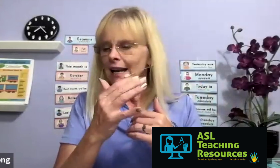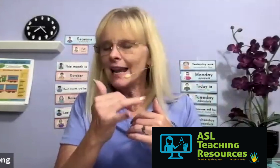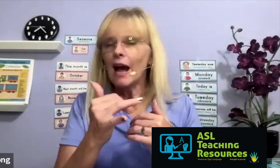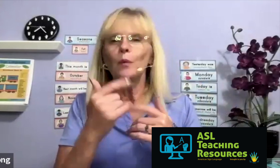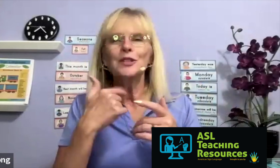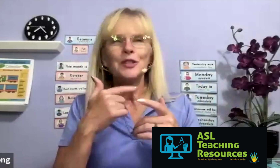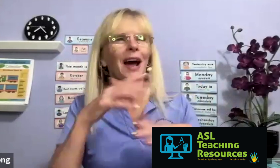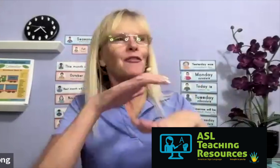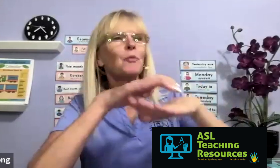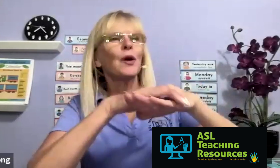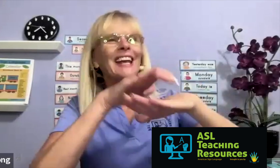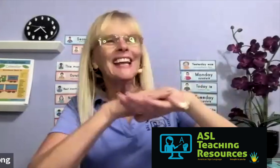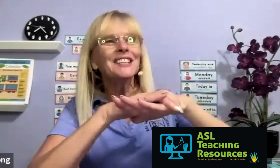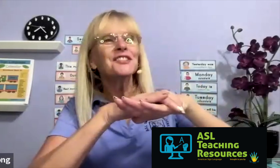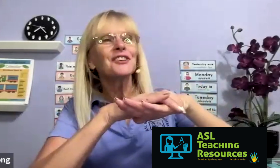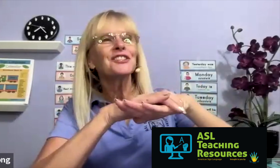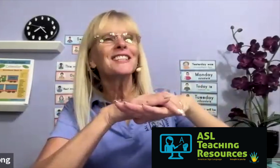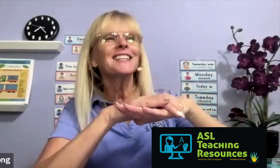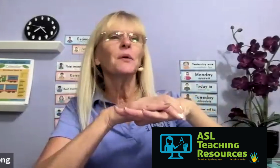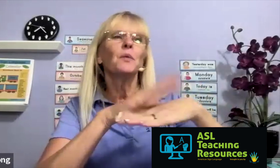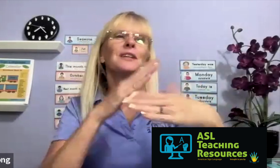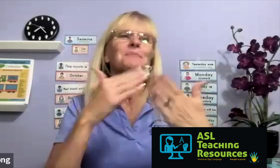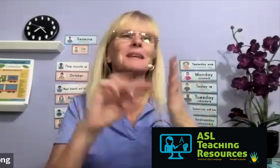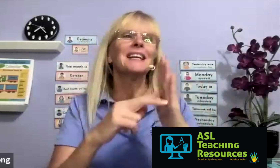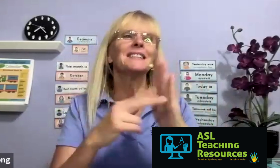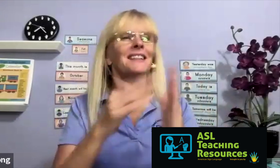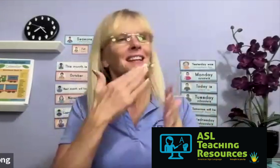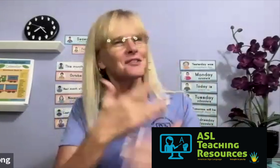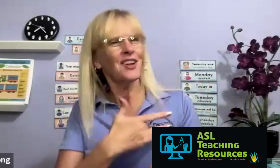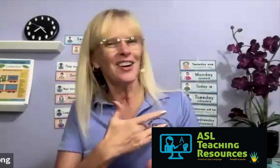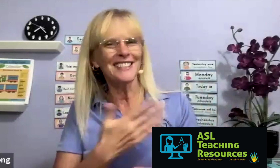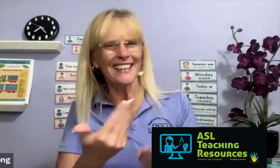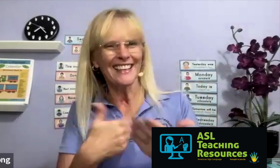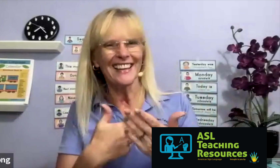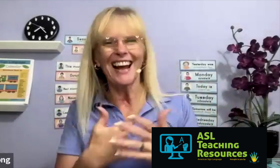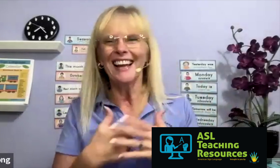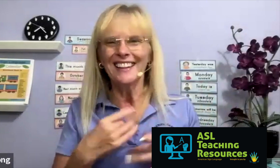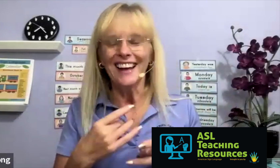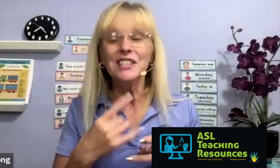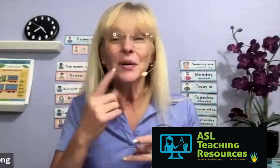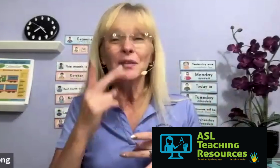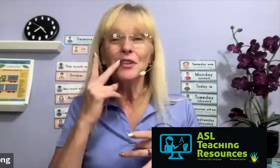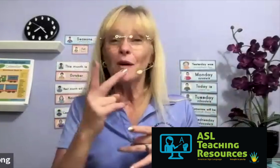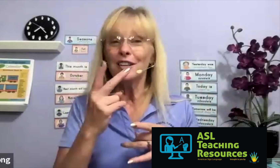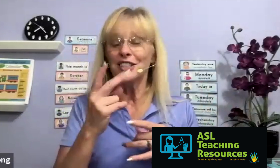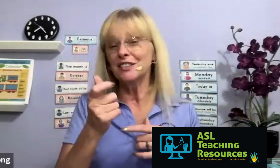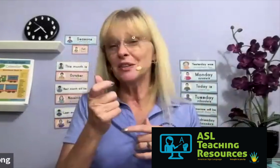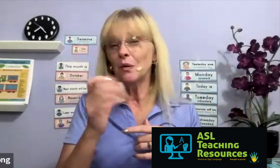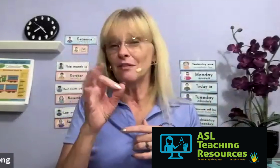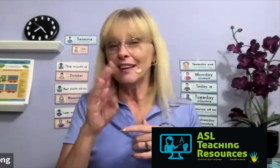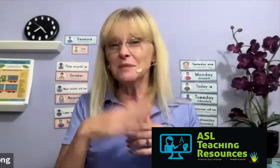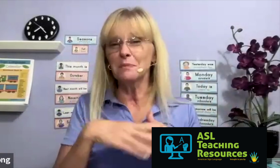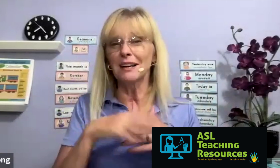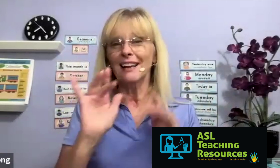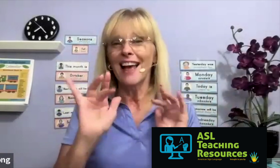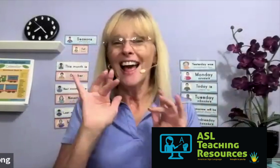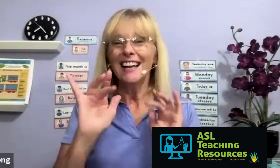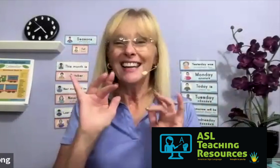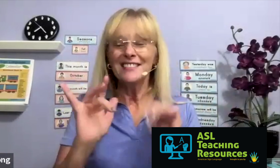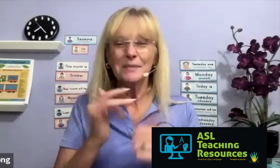Now we do have a more English version, which means, and thanks for the hearts again. I like that. So if you're watching too on Facebook, get some